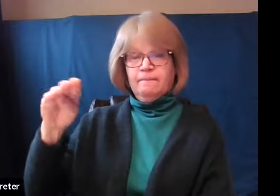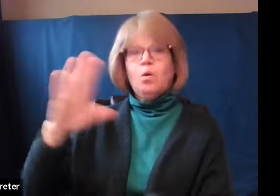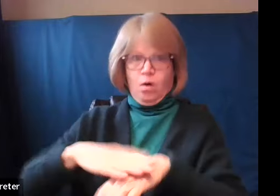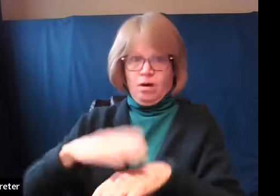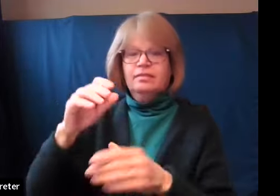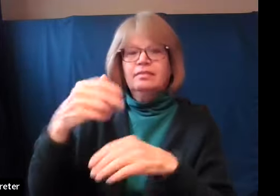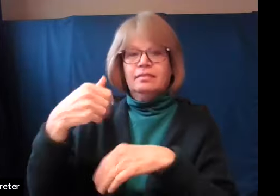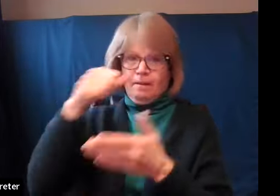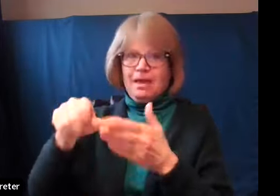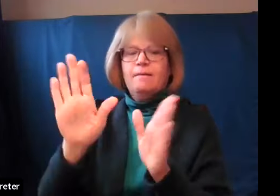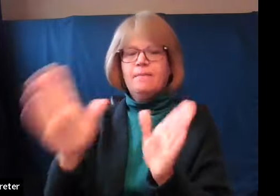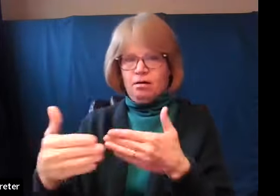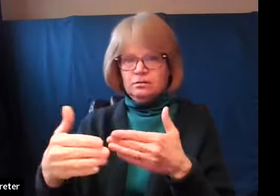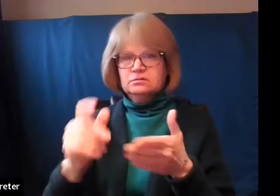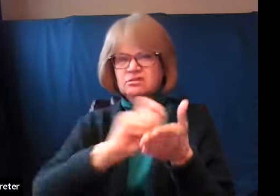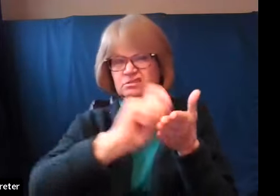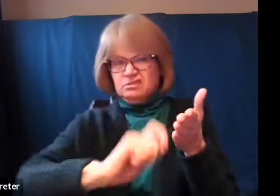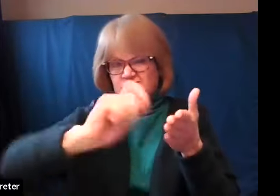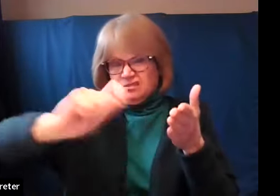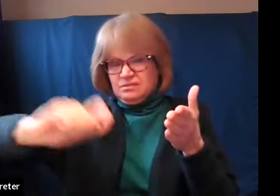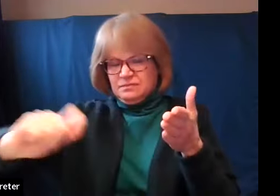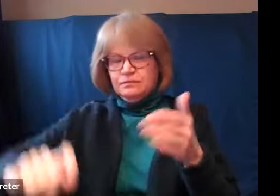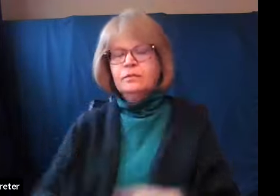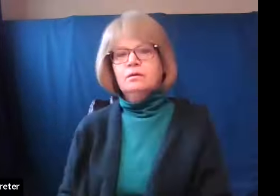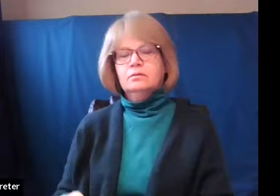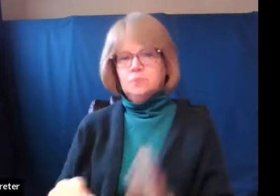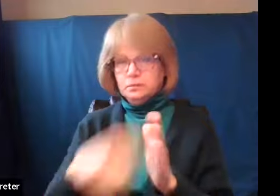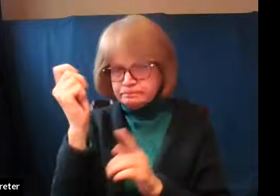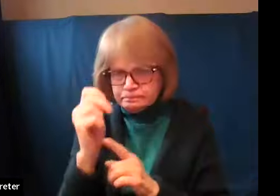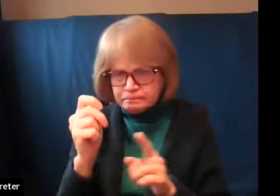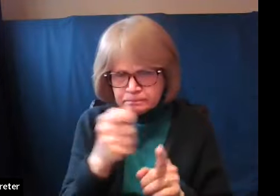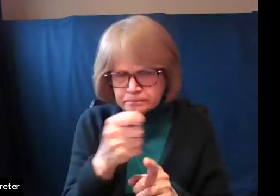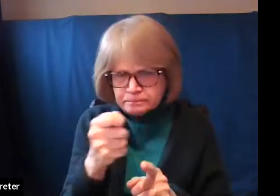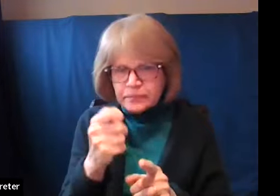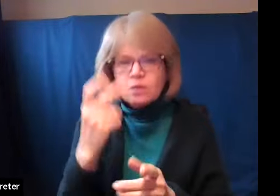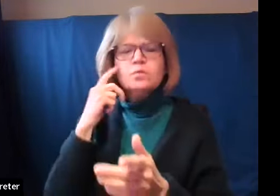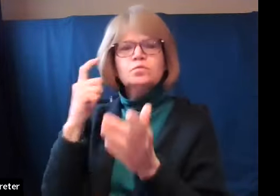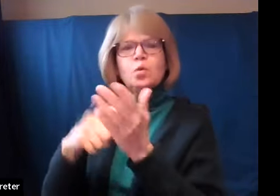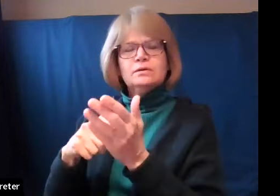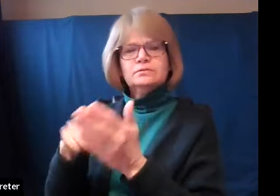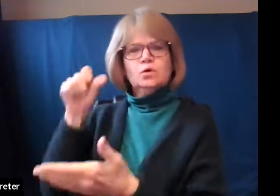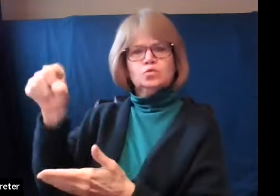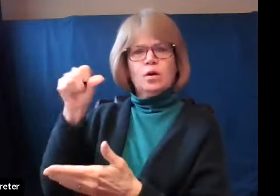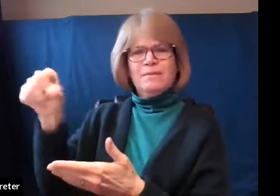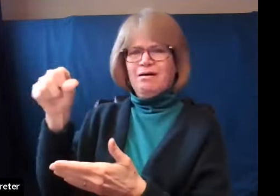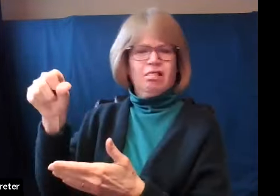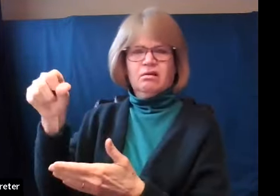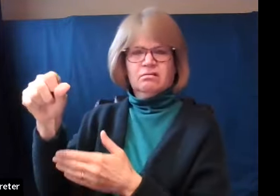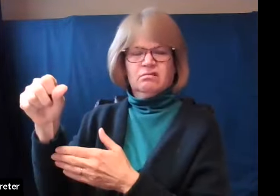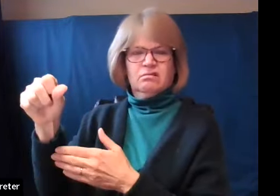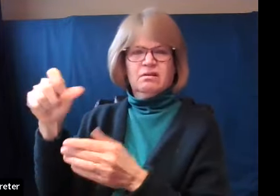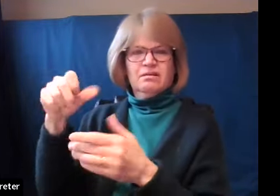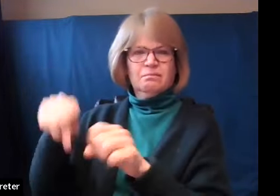mailbox. Taking advantage of the illuminating flame, the pastor noticed the doorbell button was painted over and stuck out of